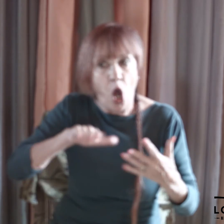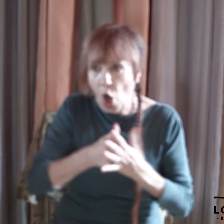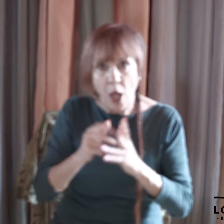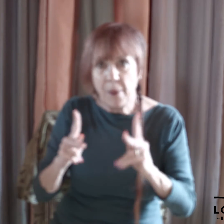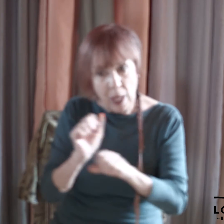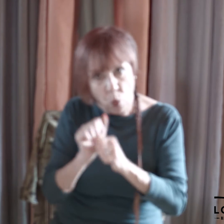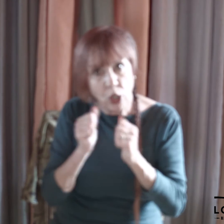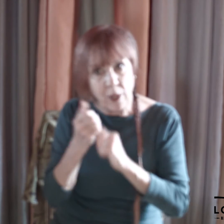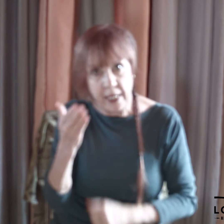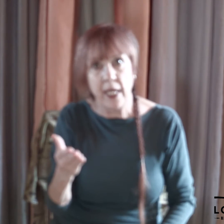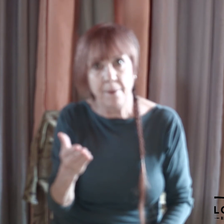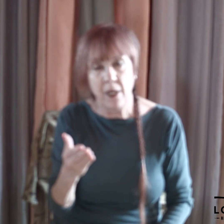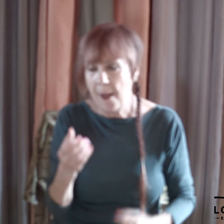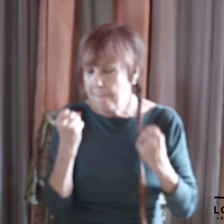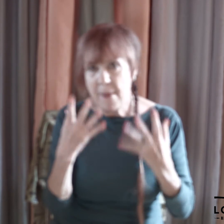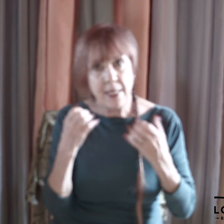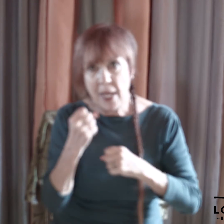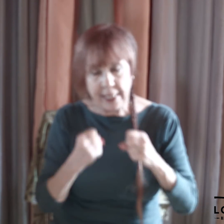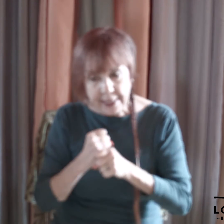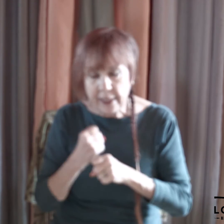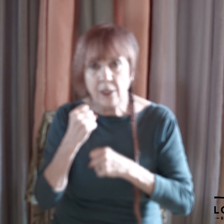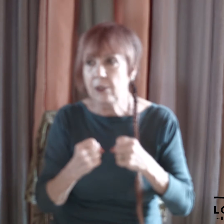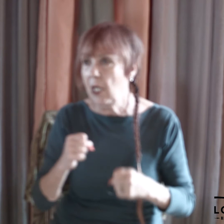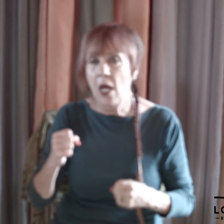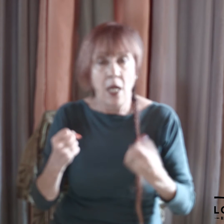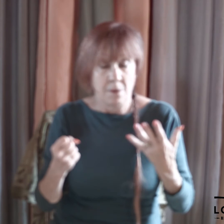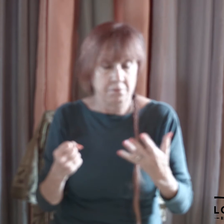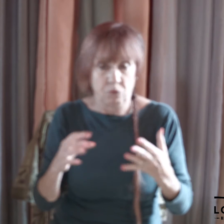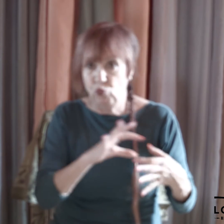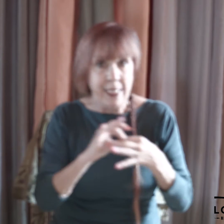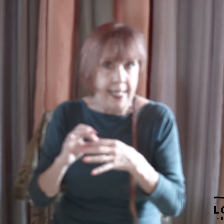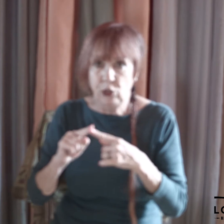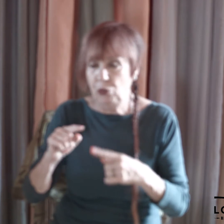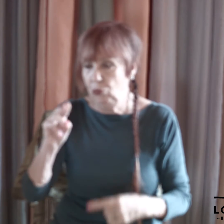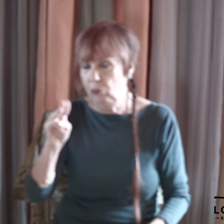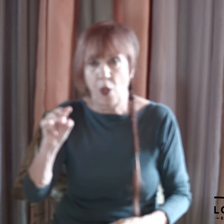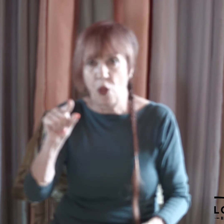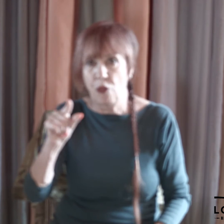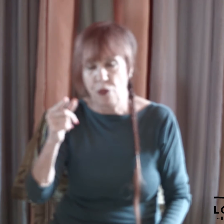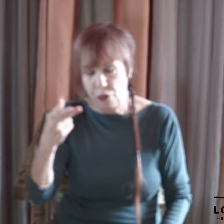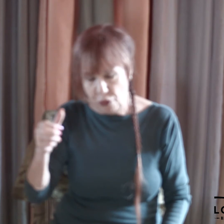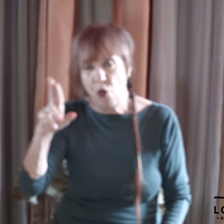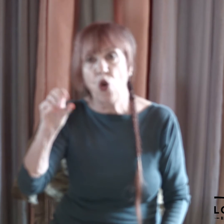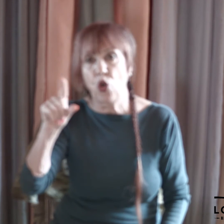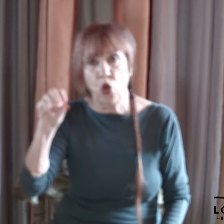with him over many, many years, talking about Thurgood Marshall earlier, to establish the